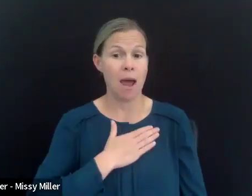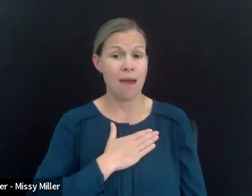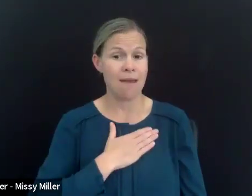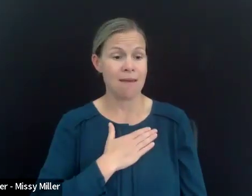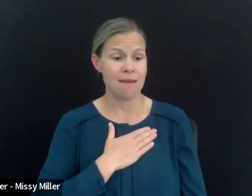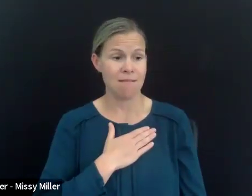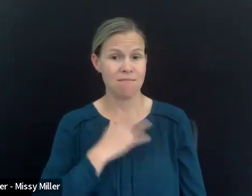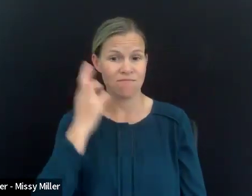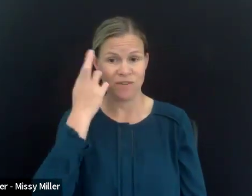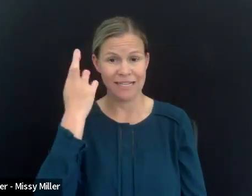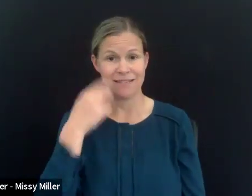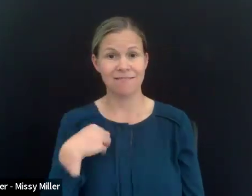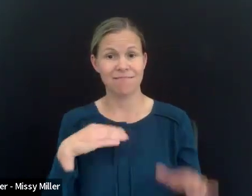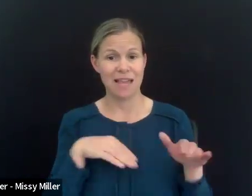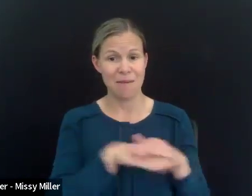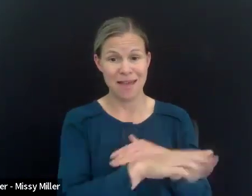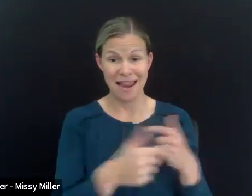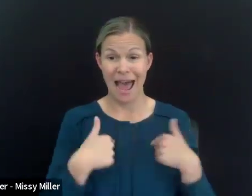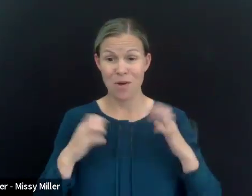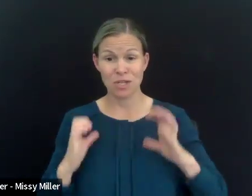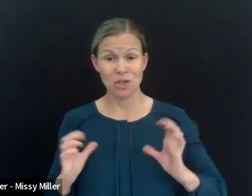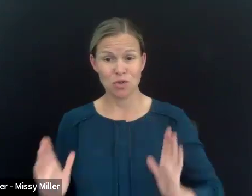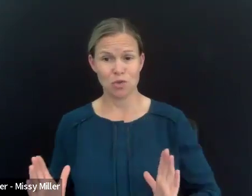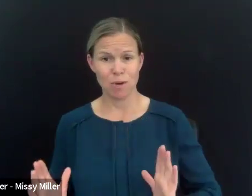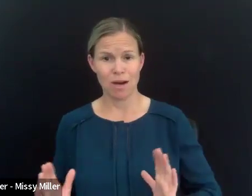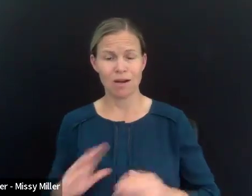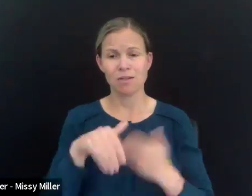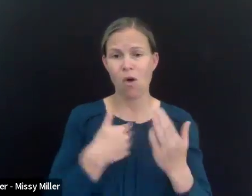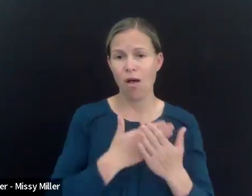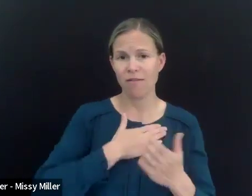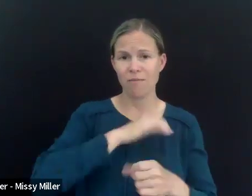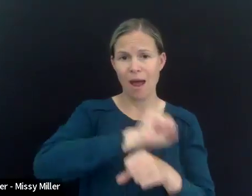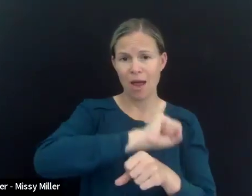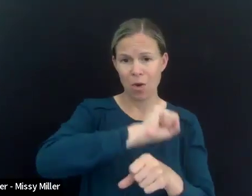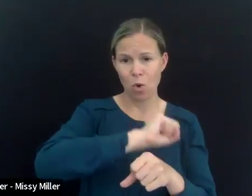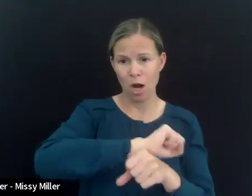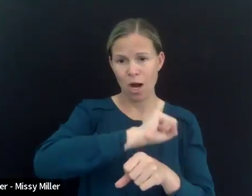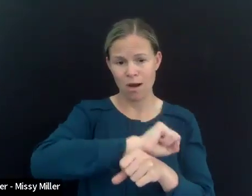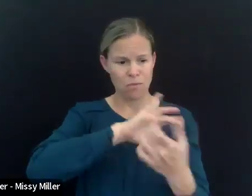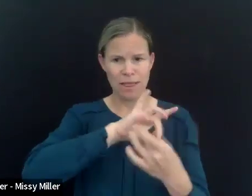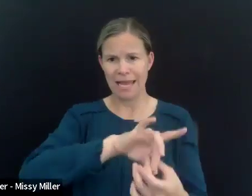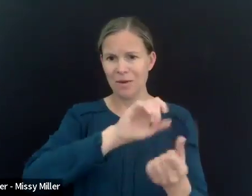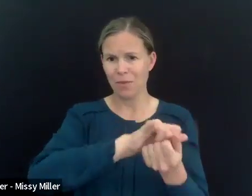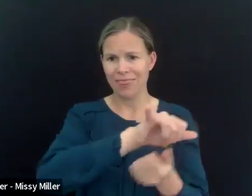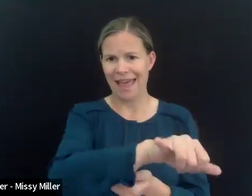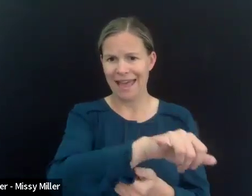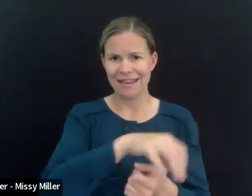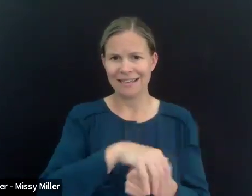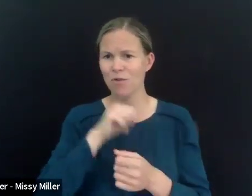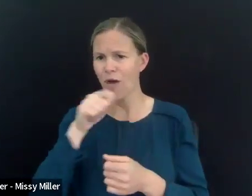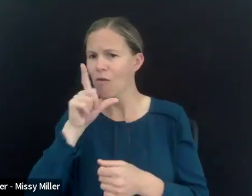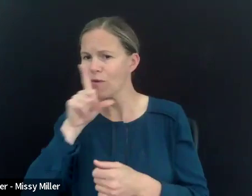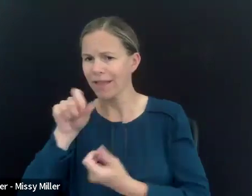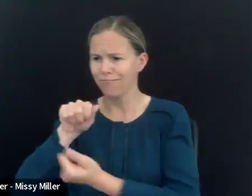been as a consumer, and I center all the work and advocacy I do around that, more so than coming from the point of a midwife. Yes,